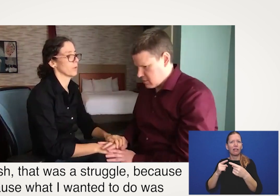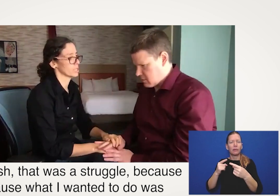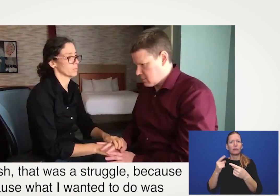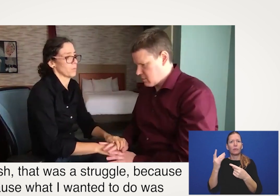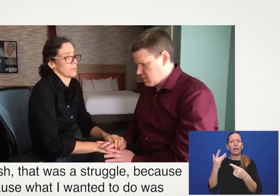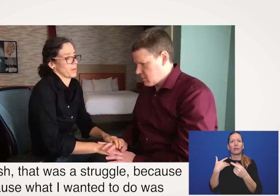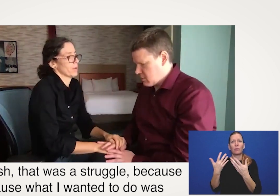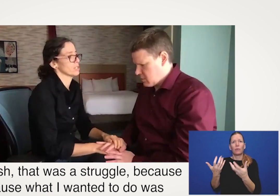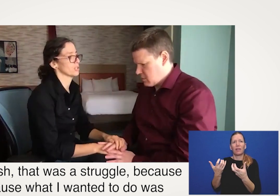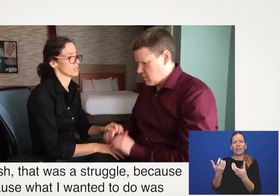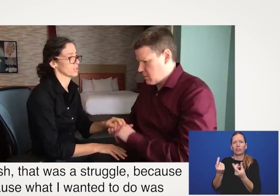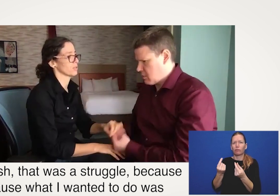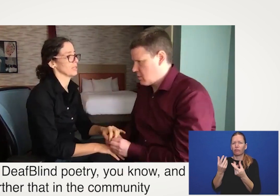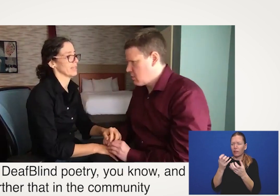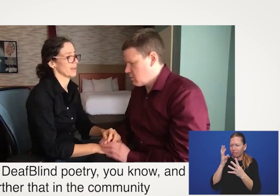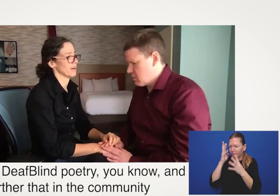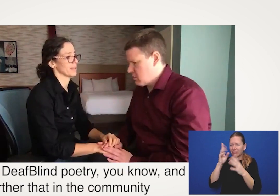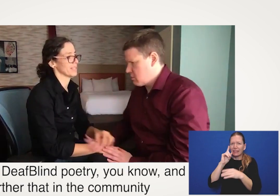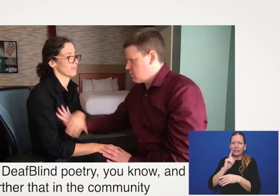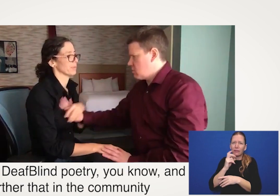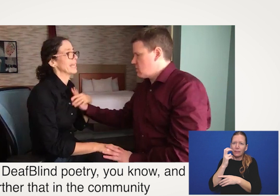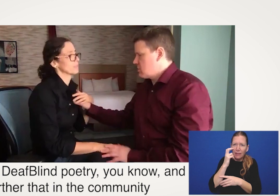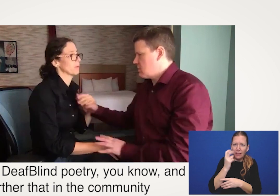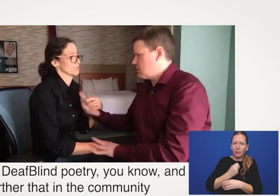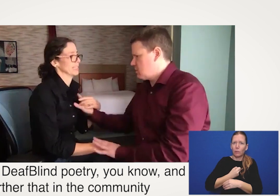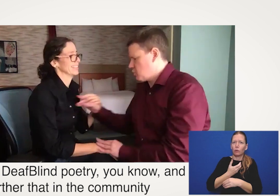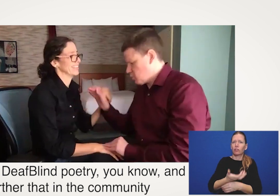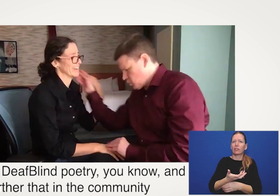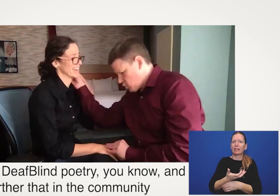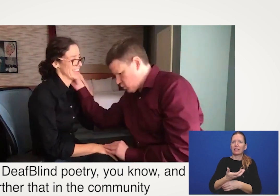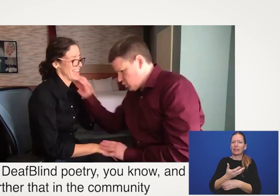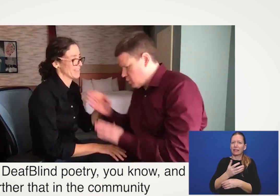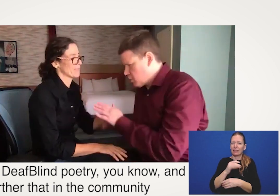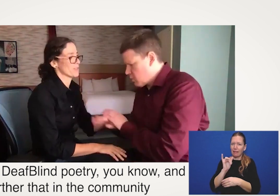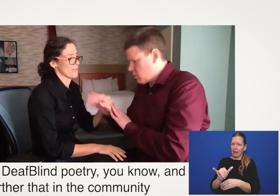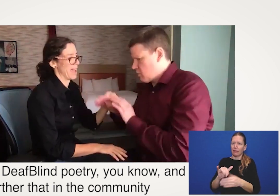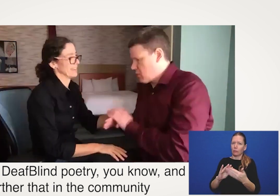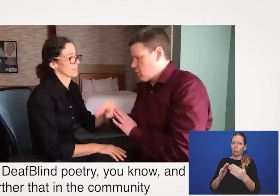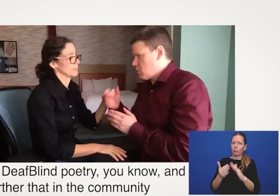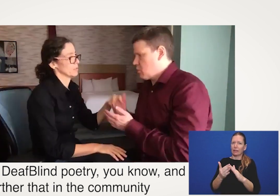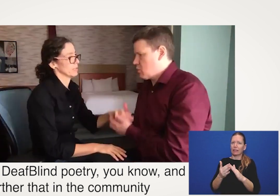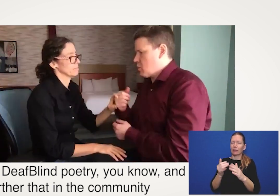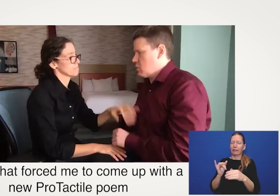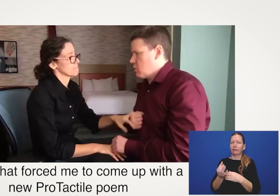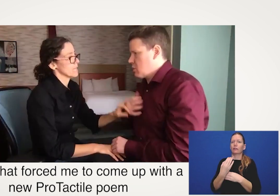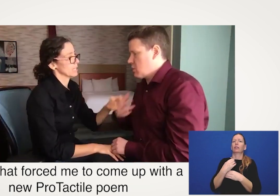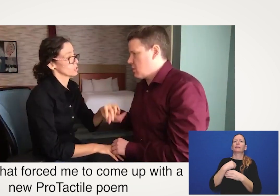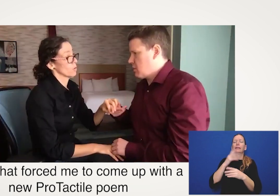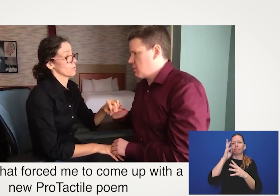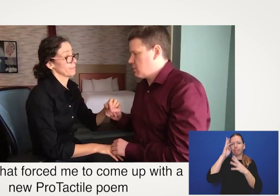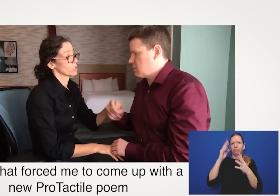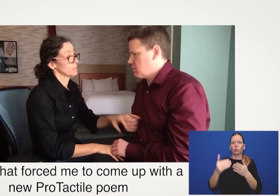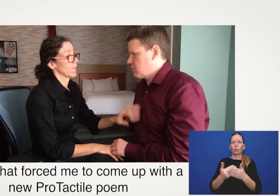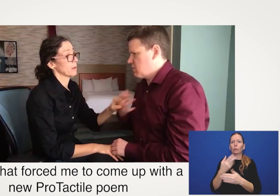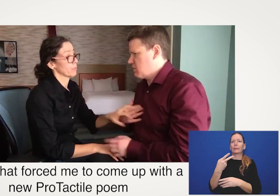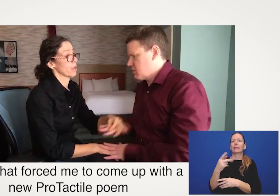what I want to do is create a deaf-blind poetry, and further that in the community. And so